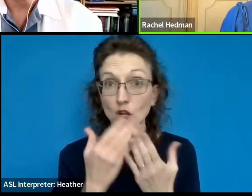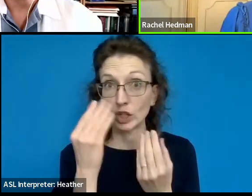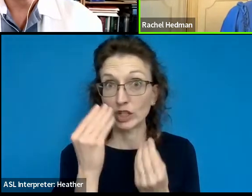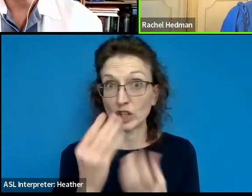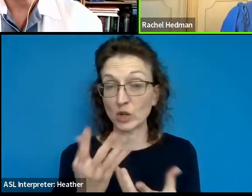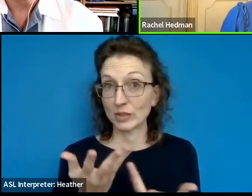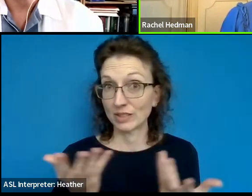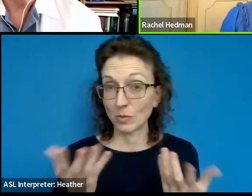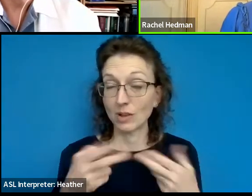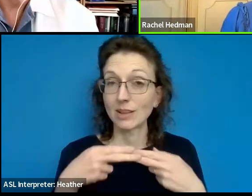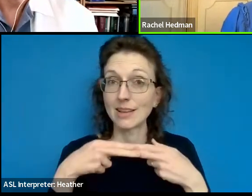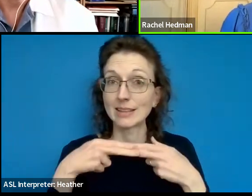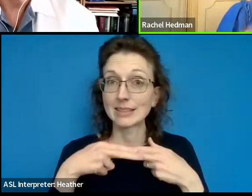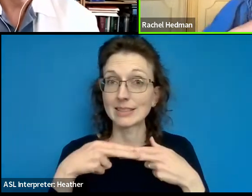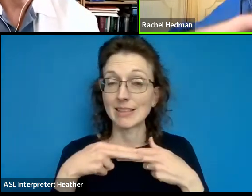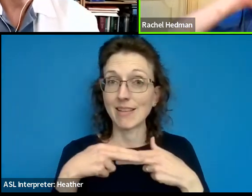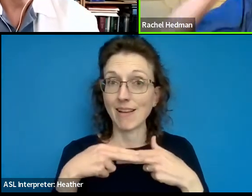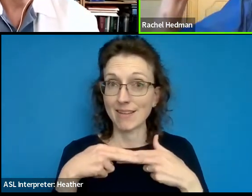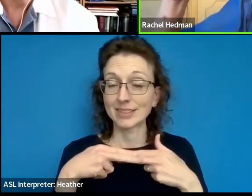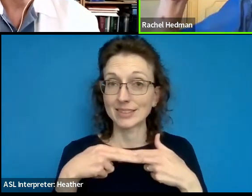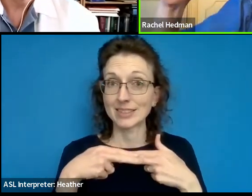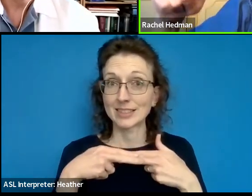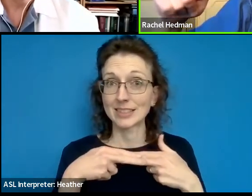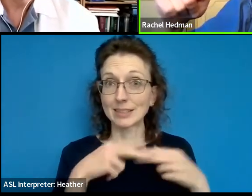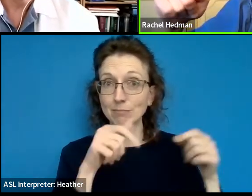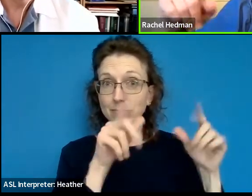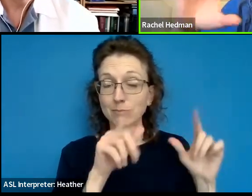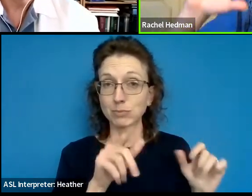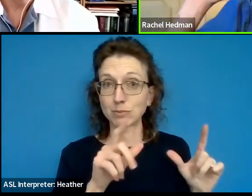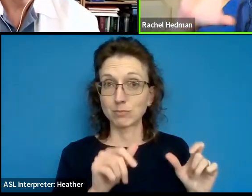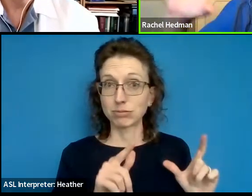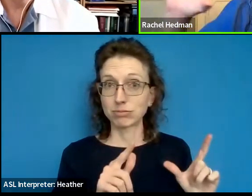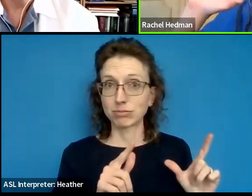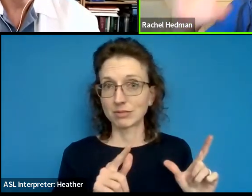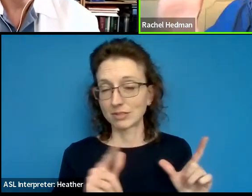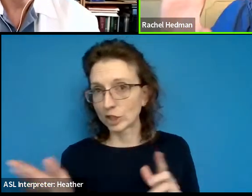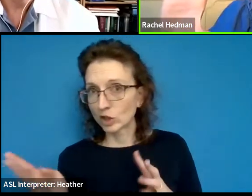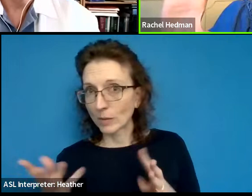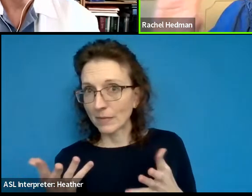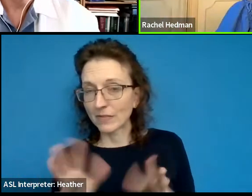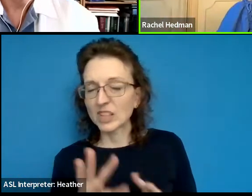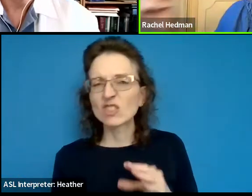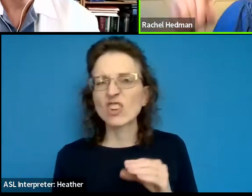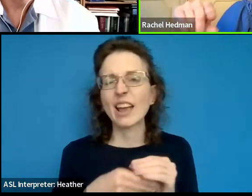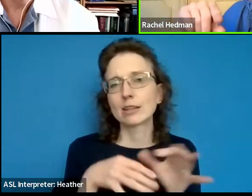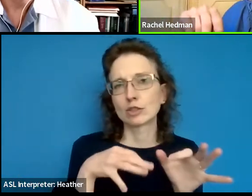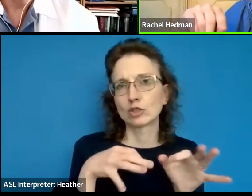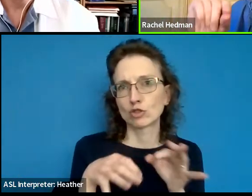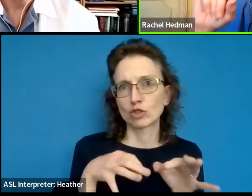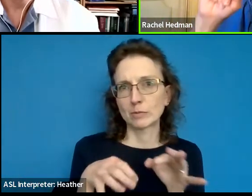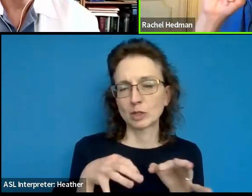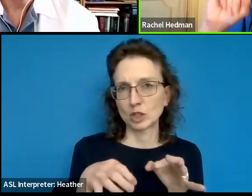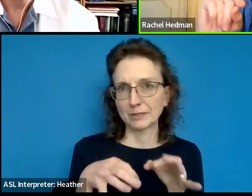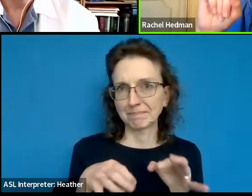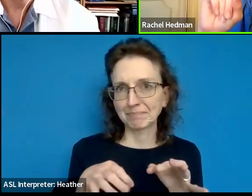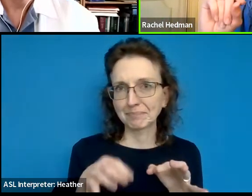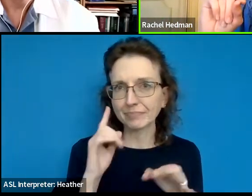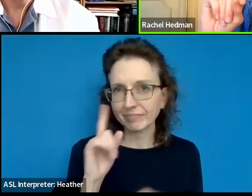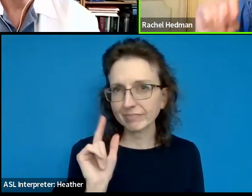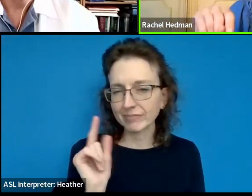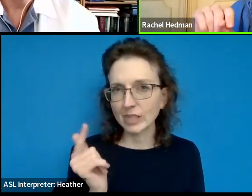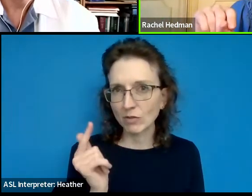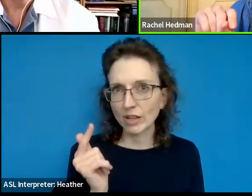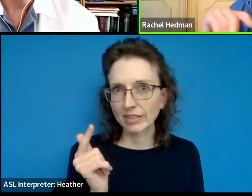that the slides, we will, after the stream ends, add in the description of the stream so you can access it later with